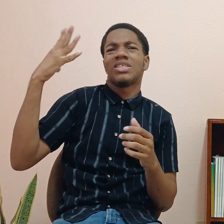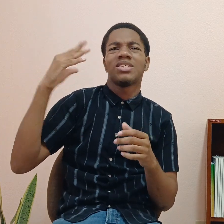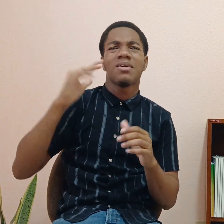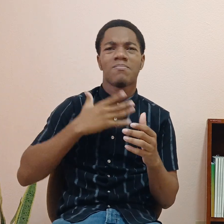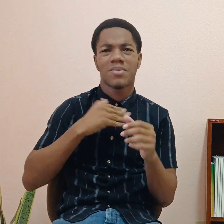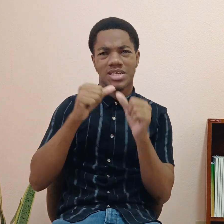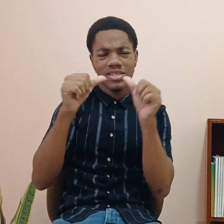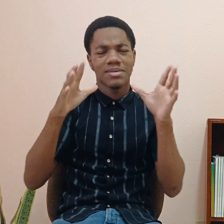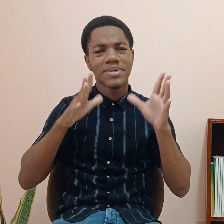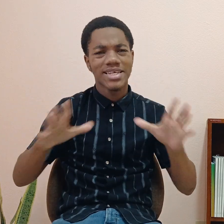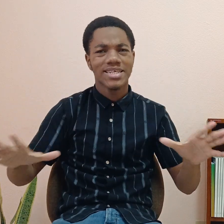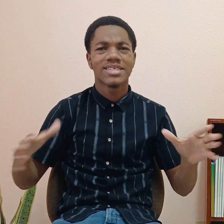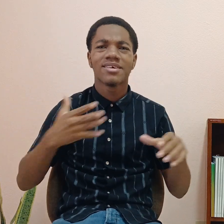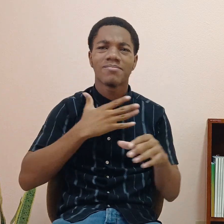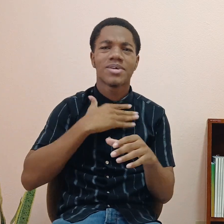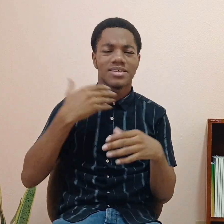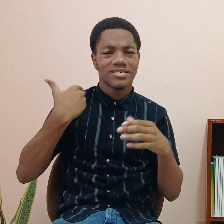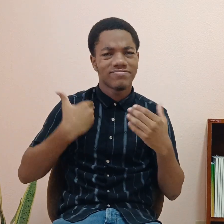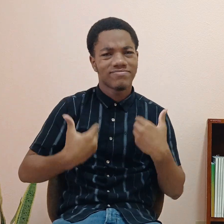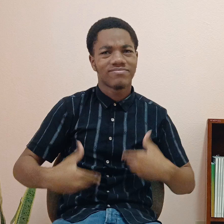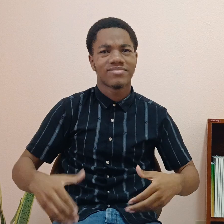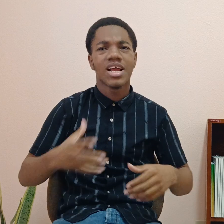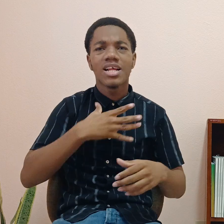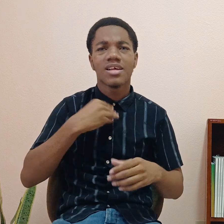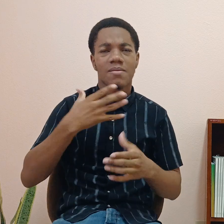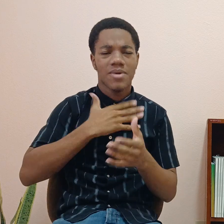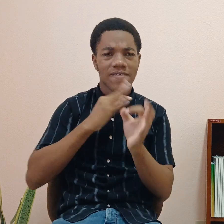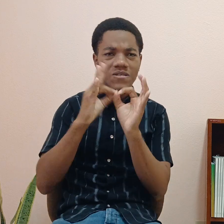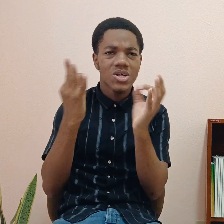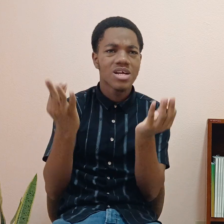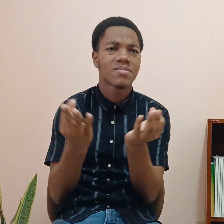Please help me to use this opportunity wisely.